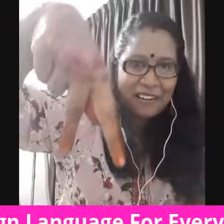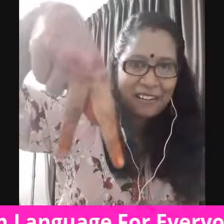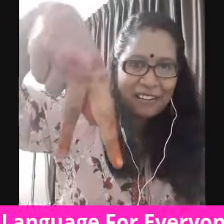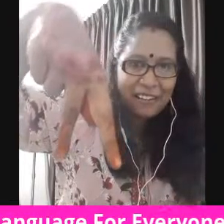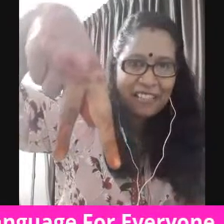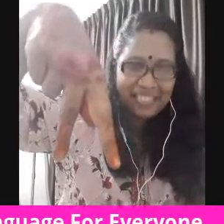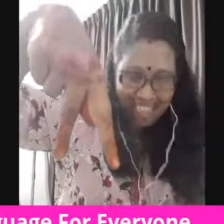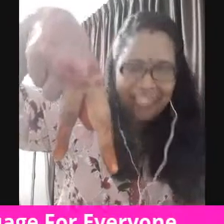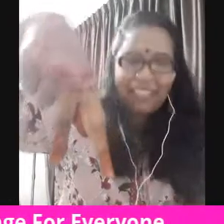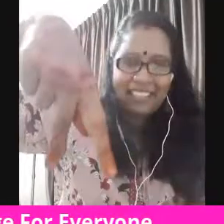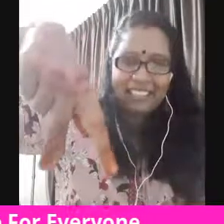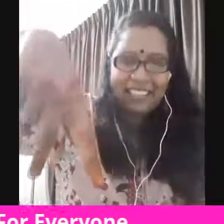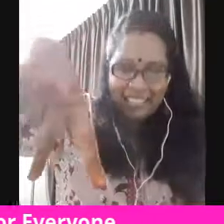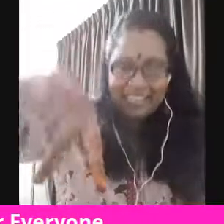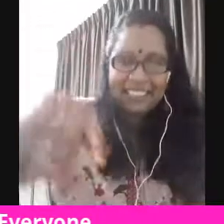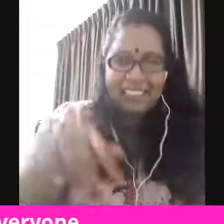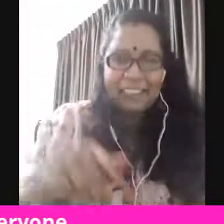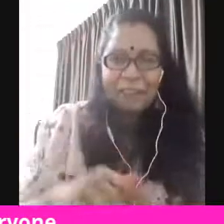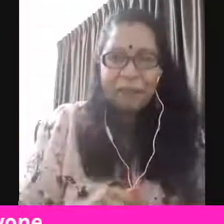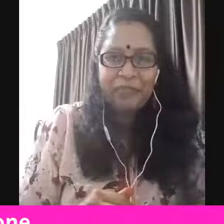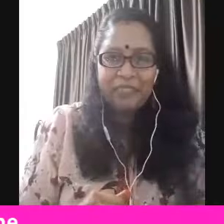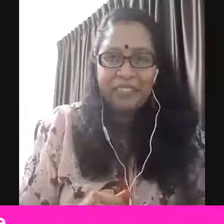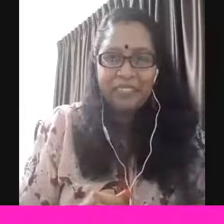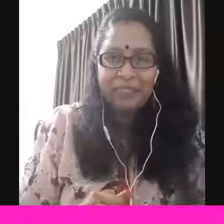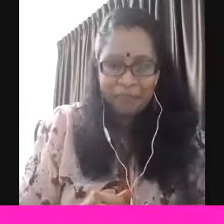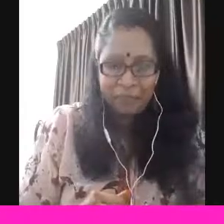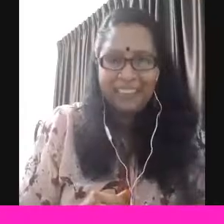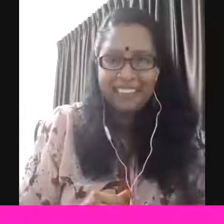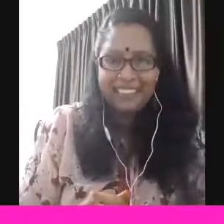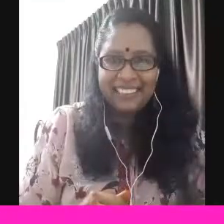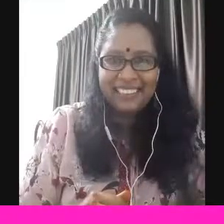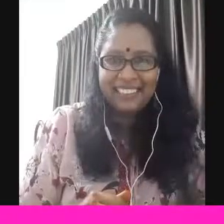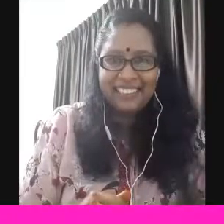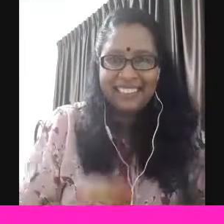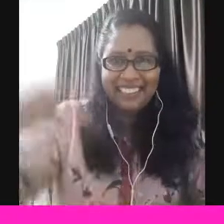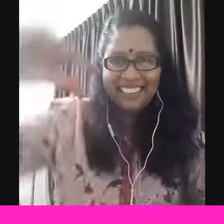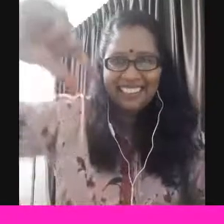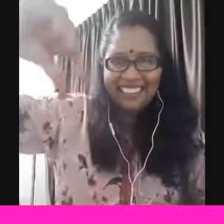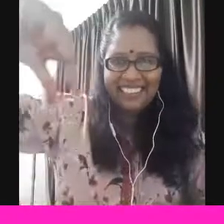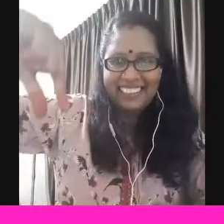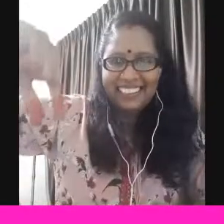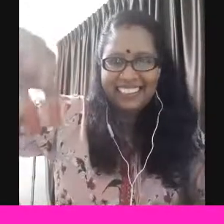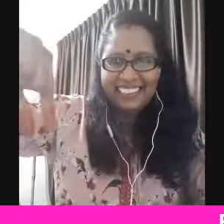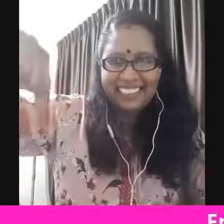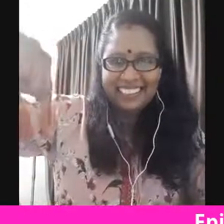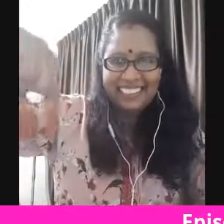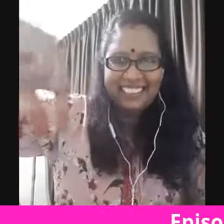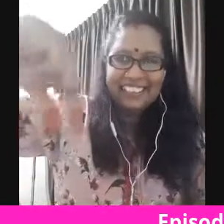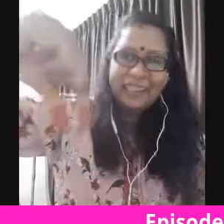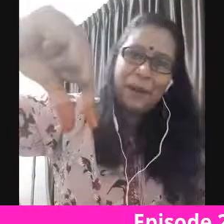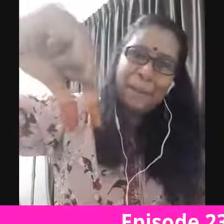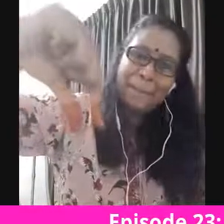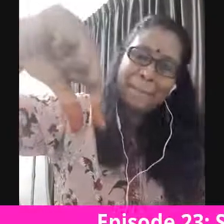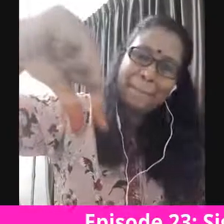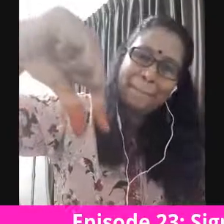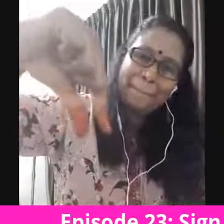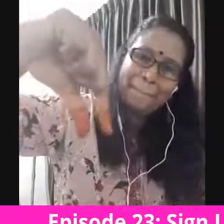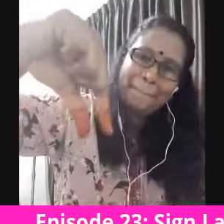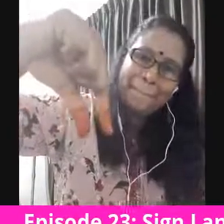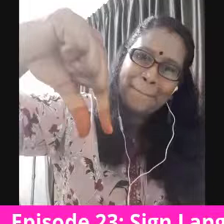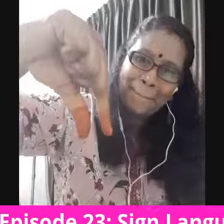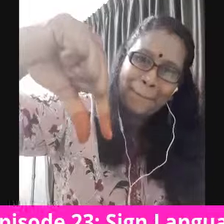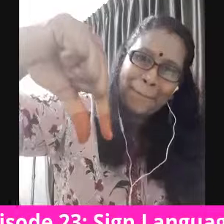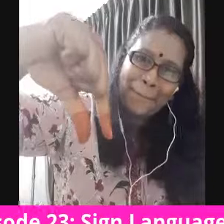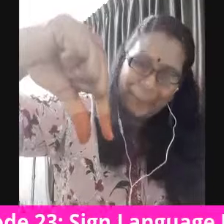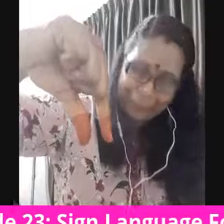P. Yeah, correct, correct. K. Q. P. I don't know. Forgot. Oh, Q.